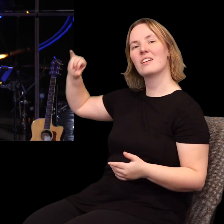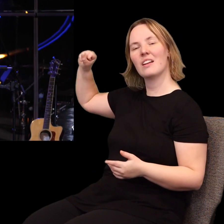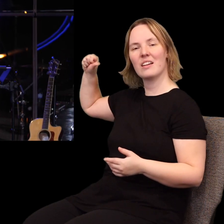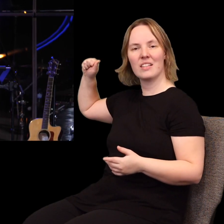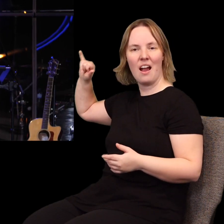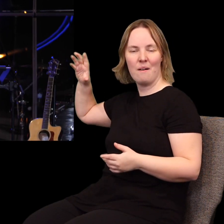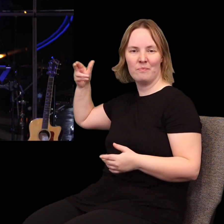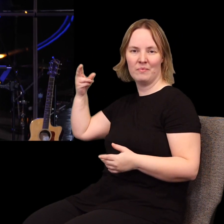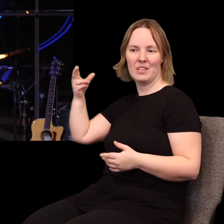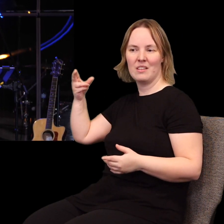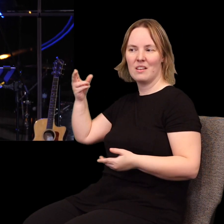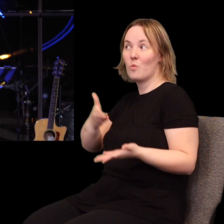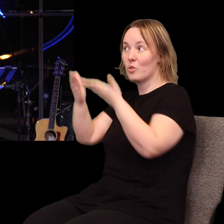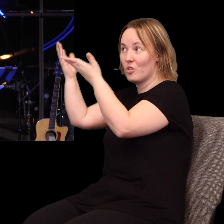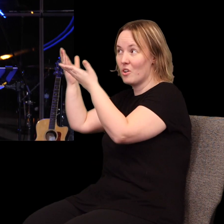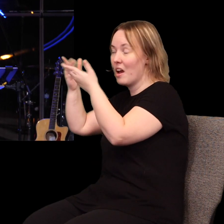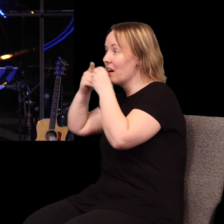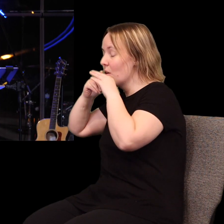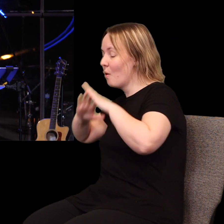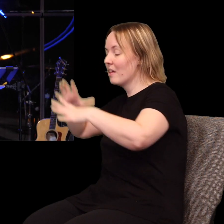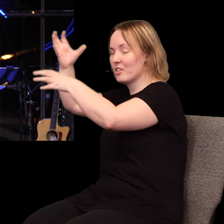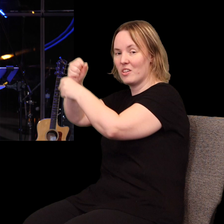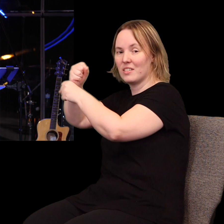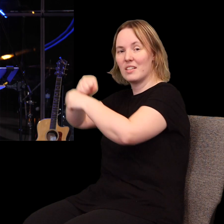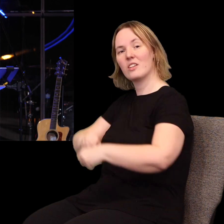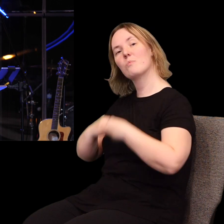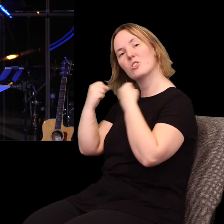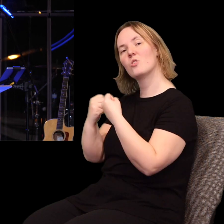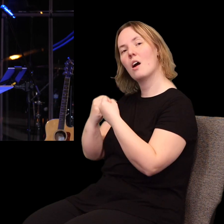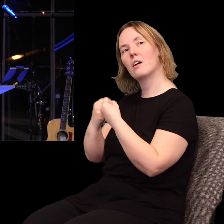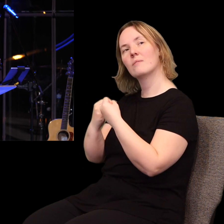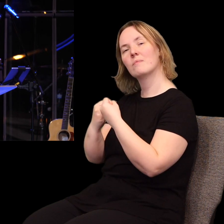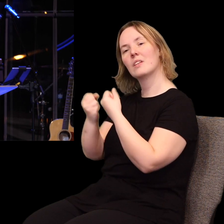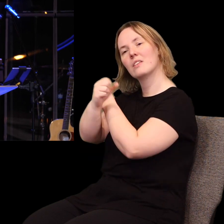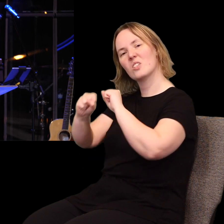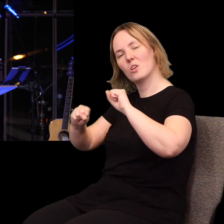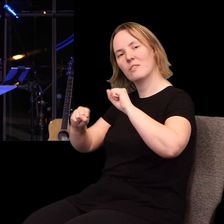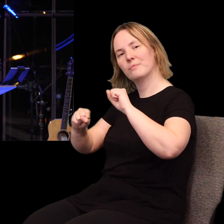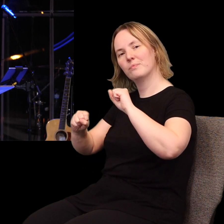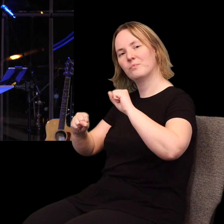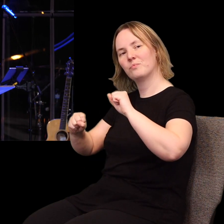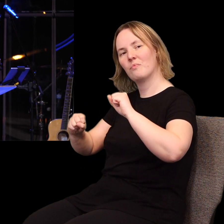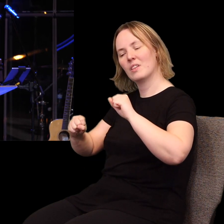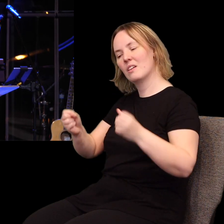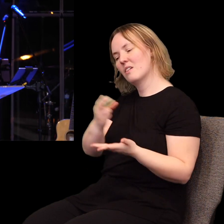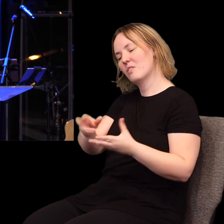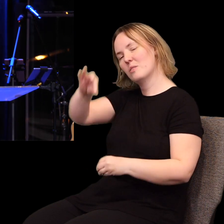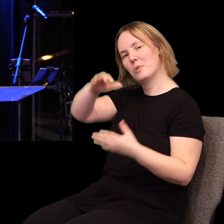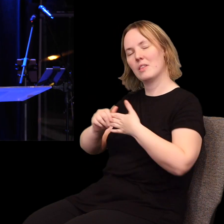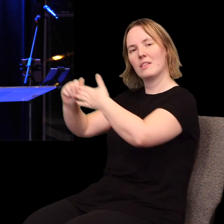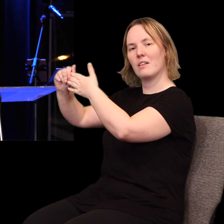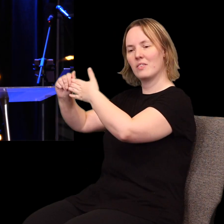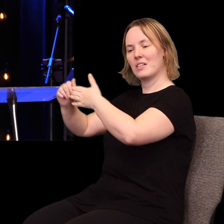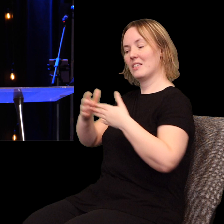Isaiah 30 and 15, come back and quietly trust in me. Then you'll be strong and secure. The Spirit-led